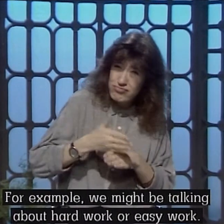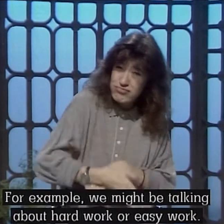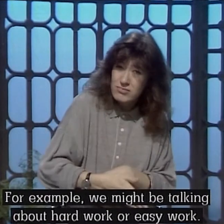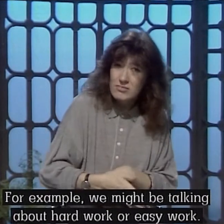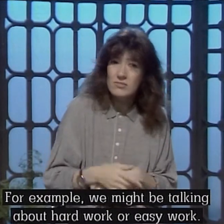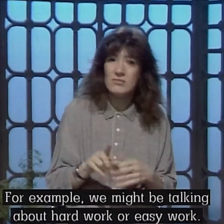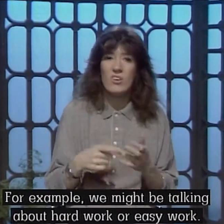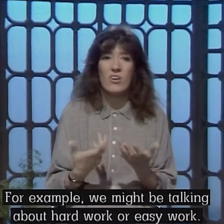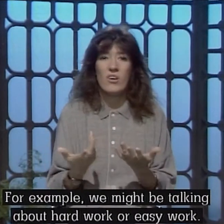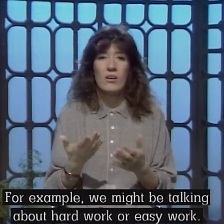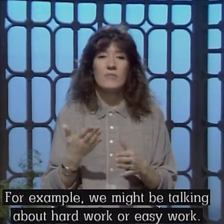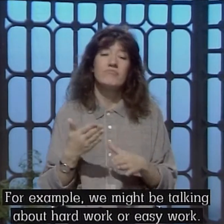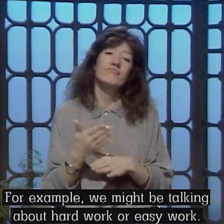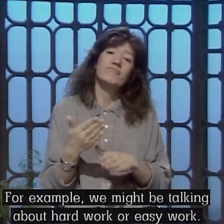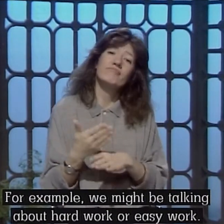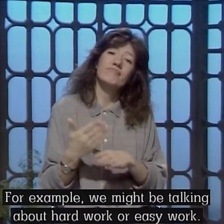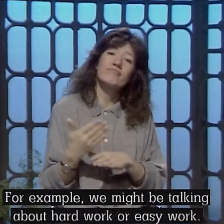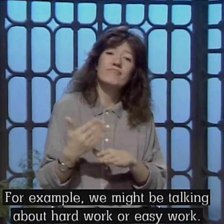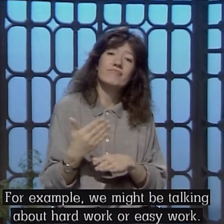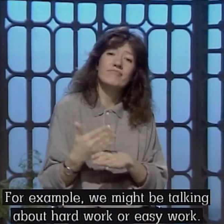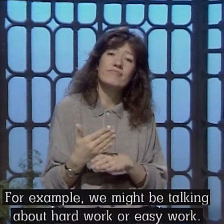work or easy work.